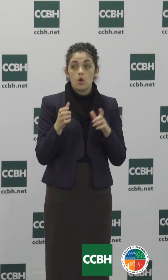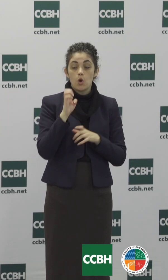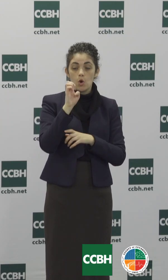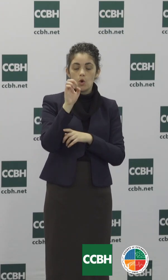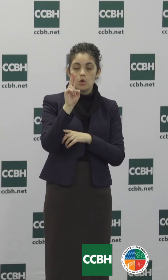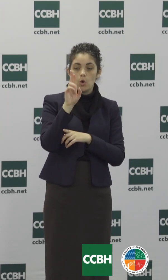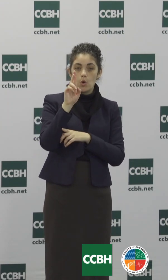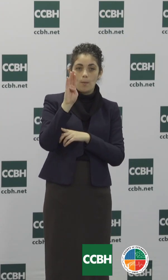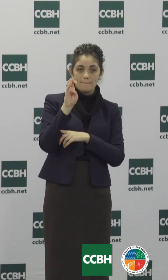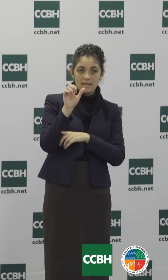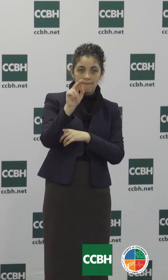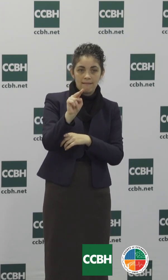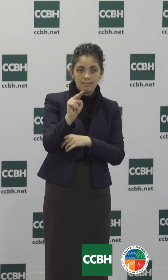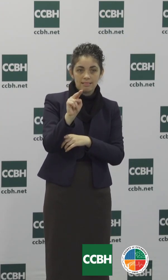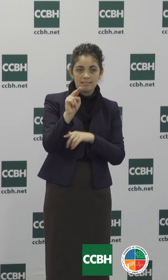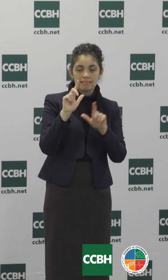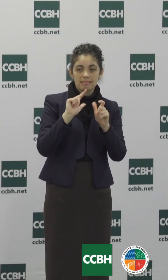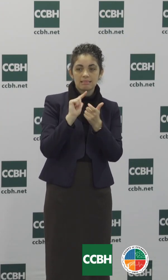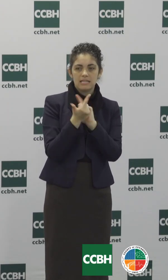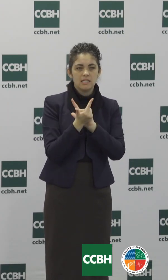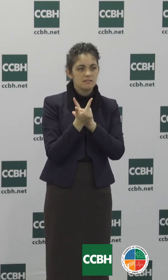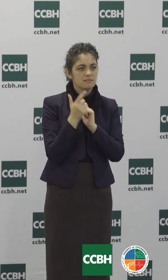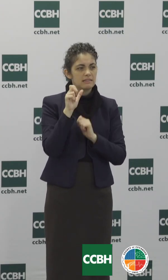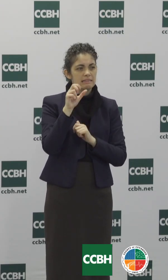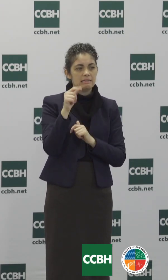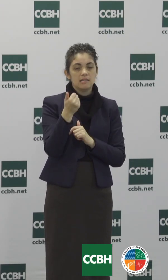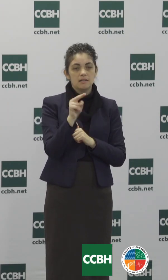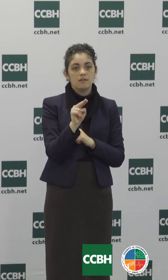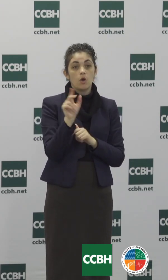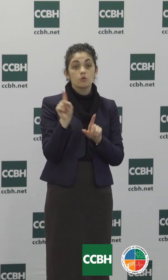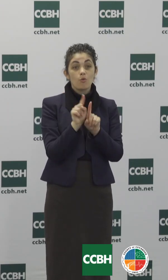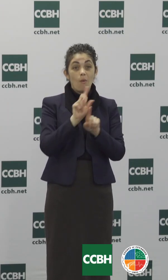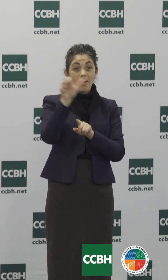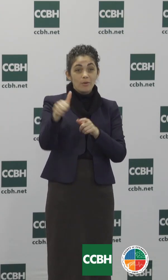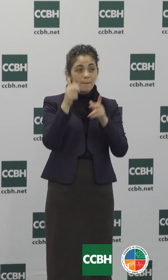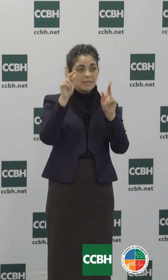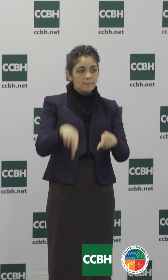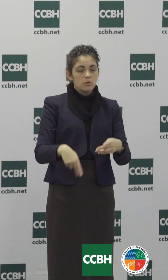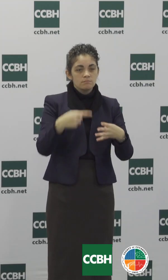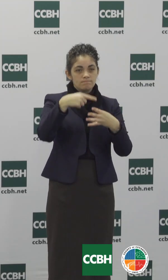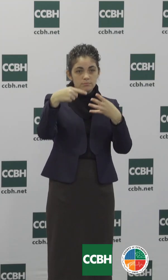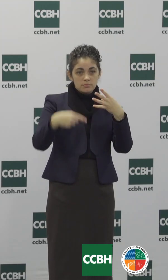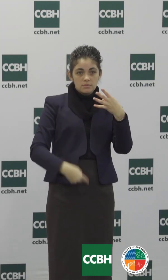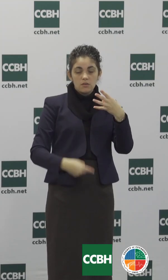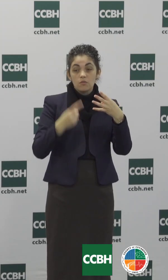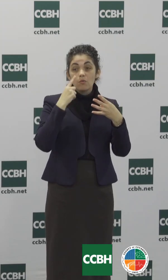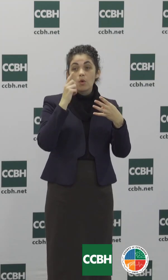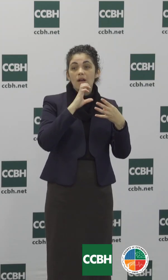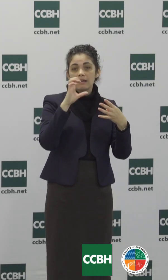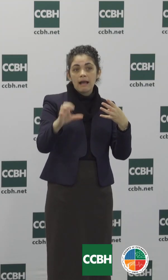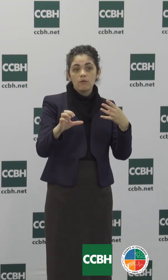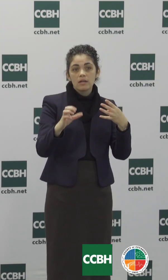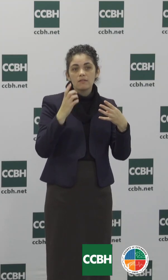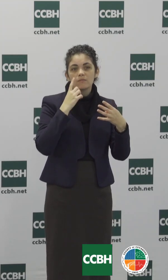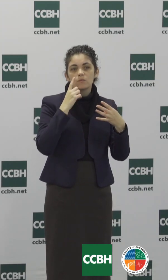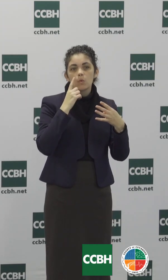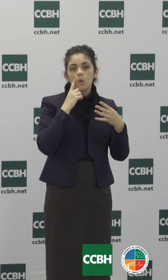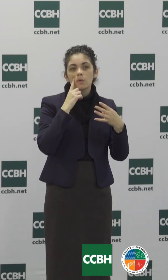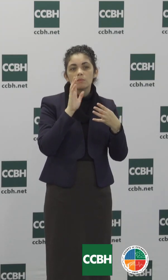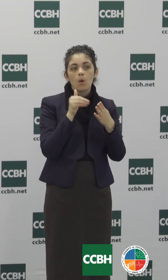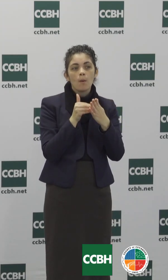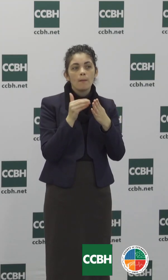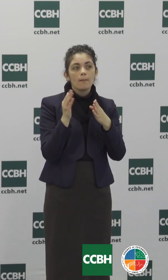In addition, I'd like to recognize the contributions of our other partners in standing up the Cuyahoga County Small Business Resource